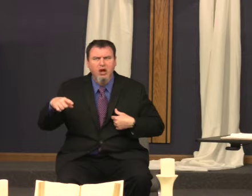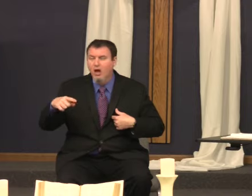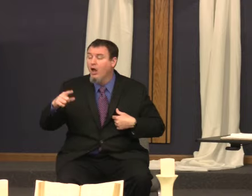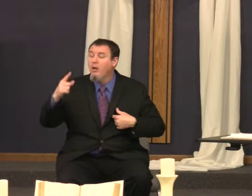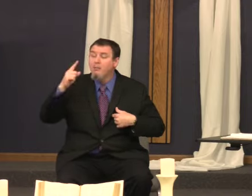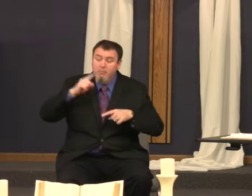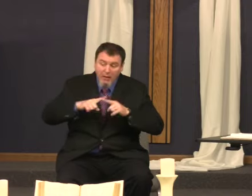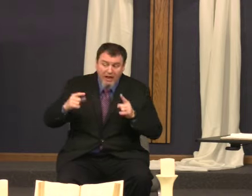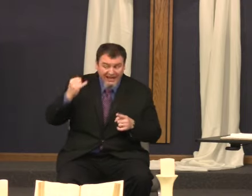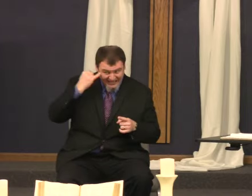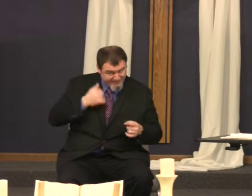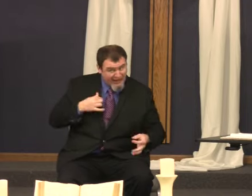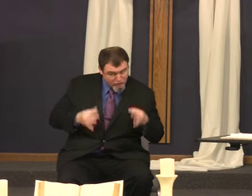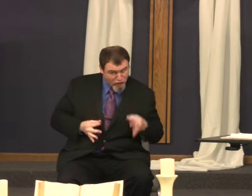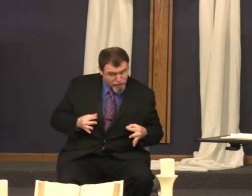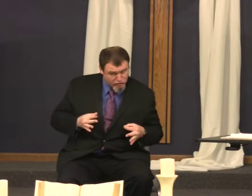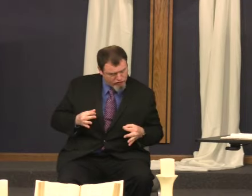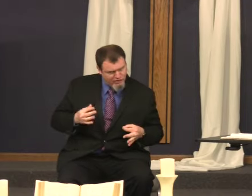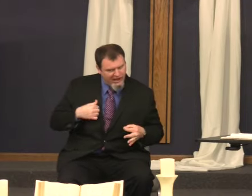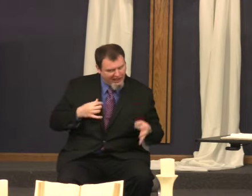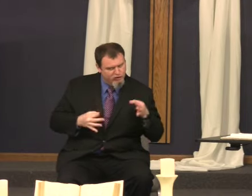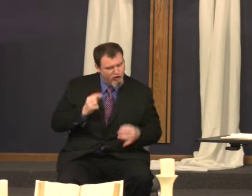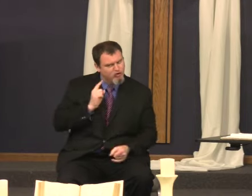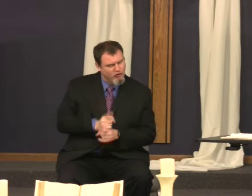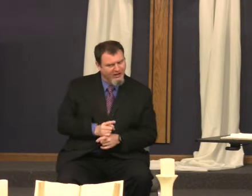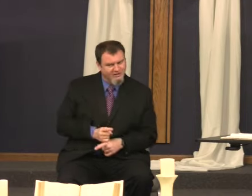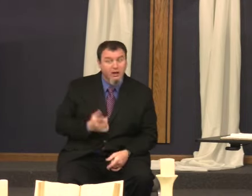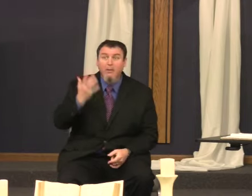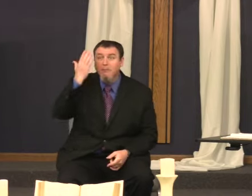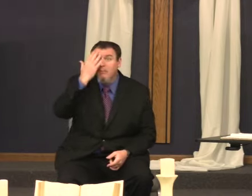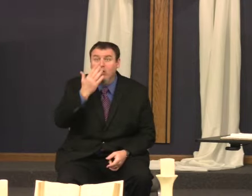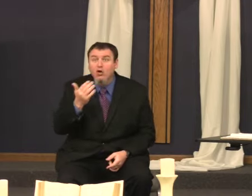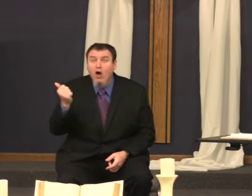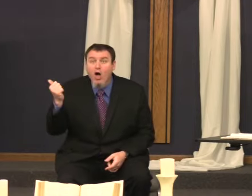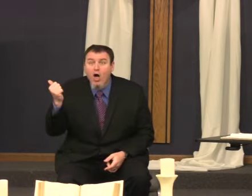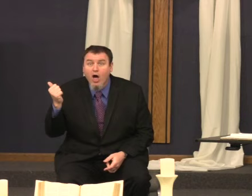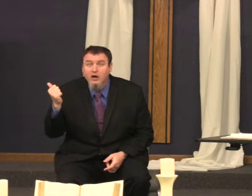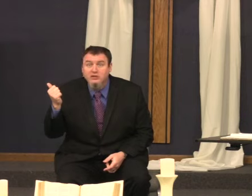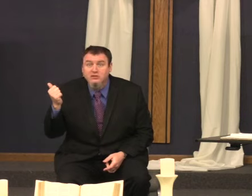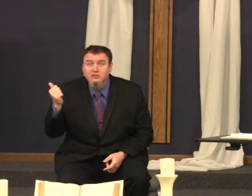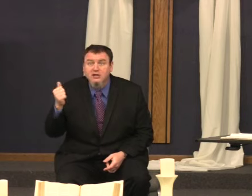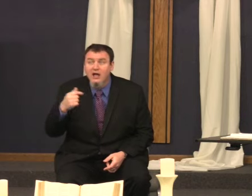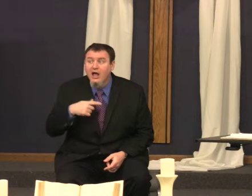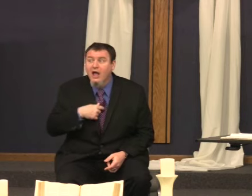So why are you judging me? But if I judge, true, because